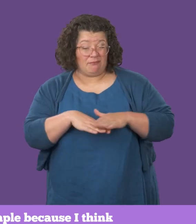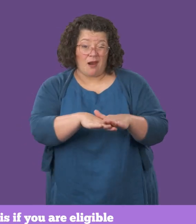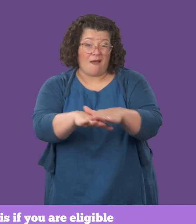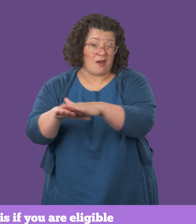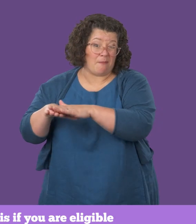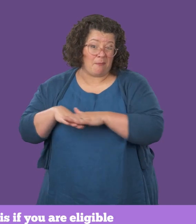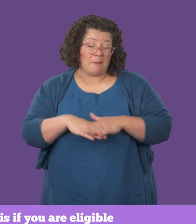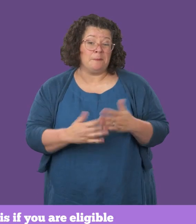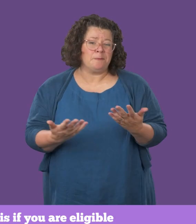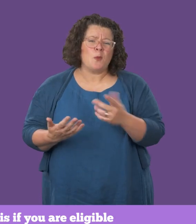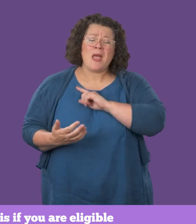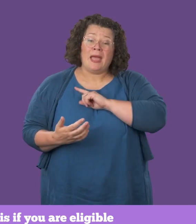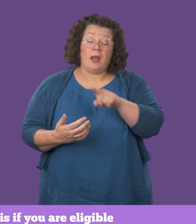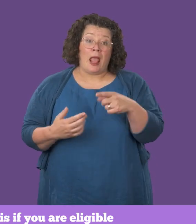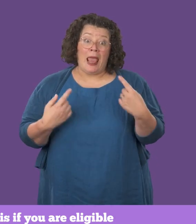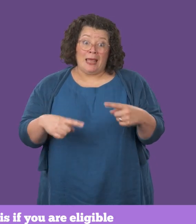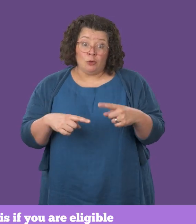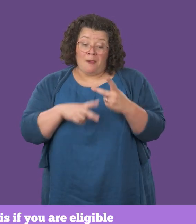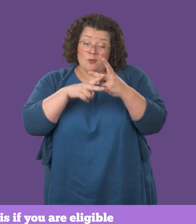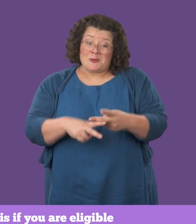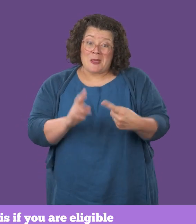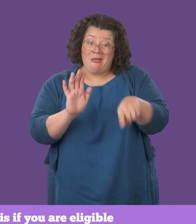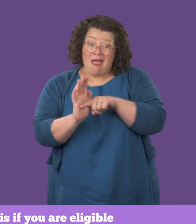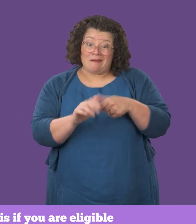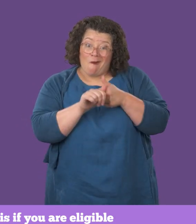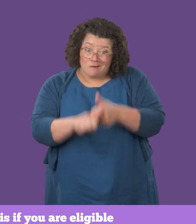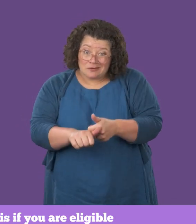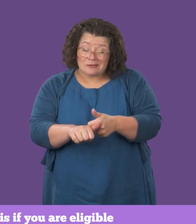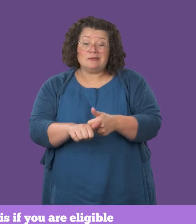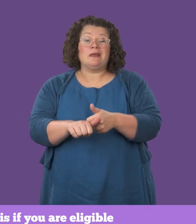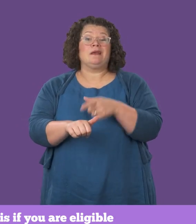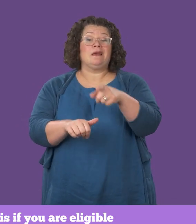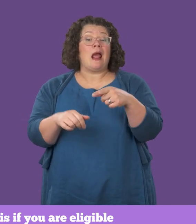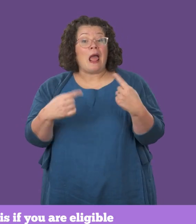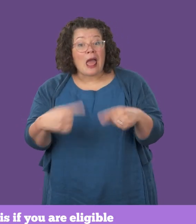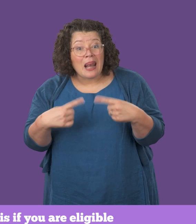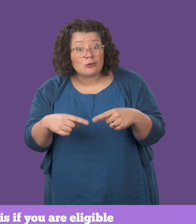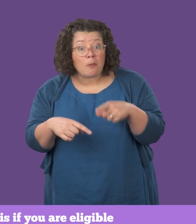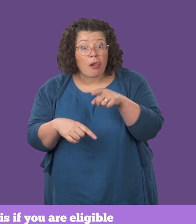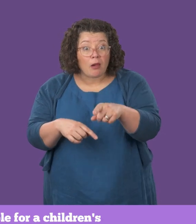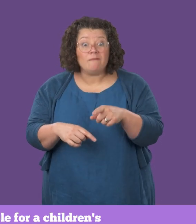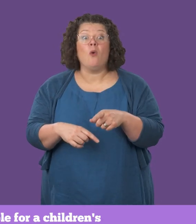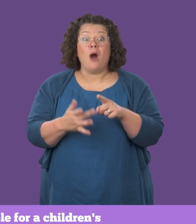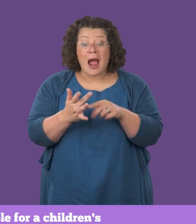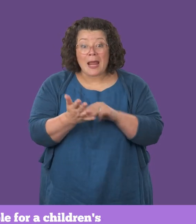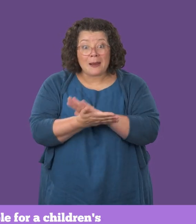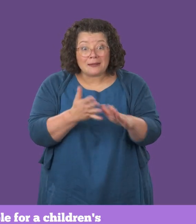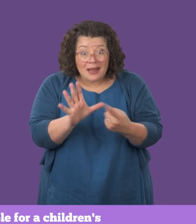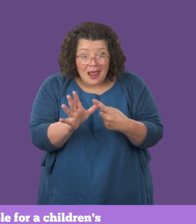the reason for that is if you are eligible for Care Act advocacy, if you're eligible for IMHA, if you're